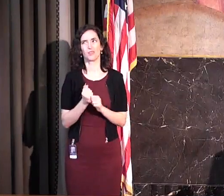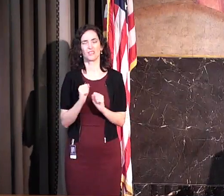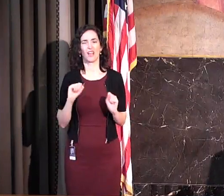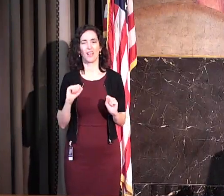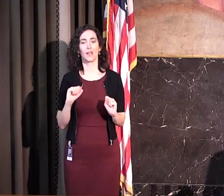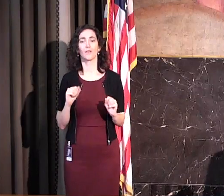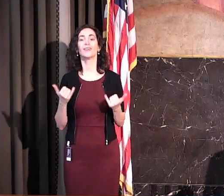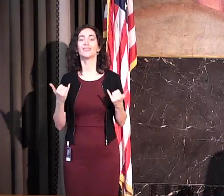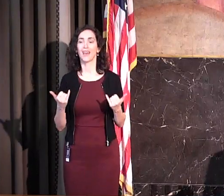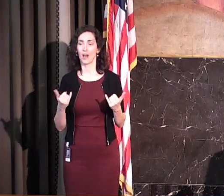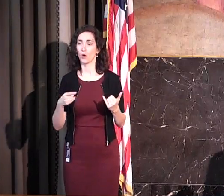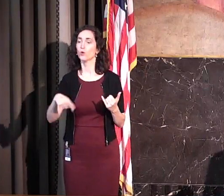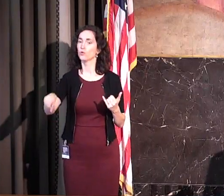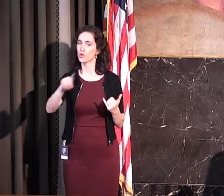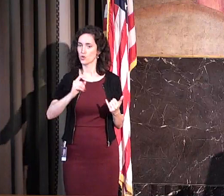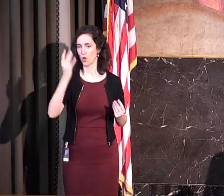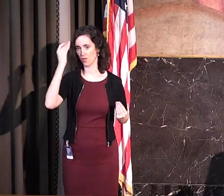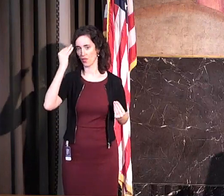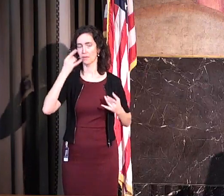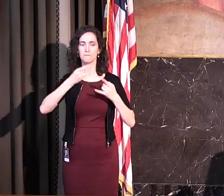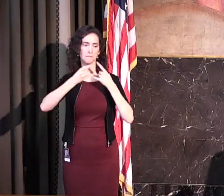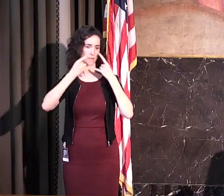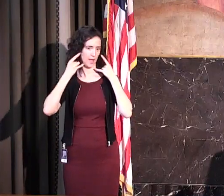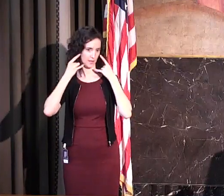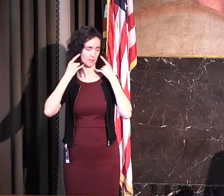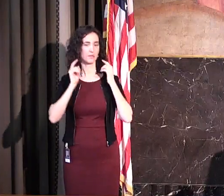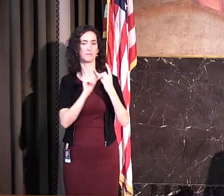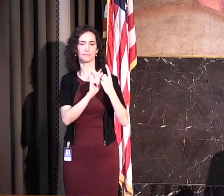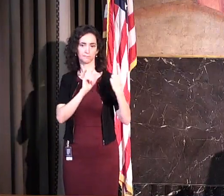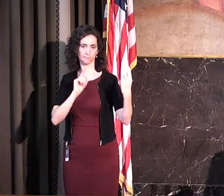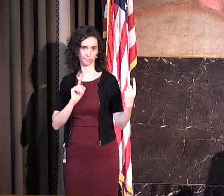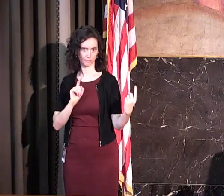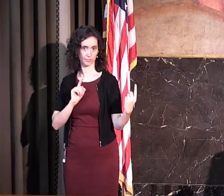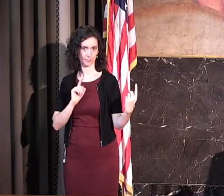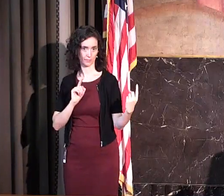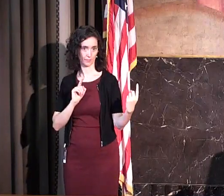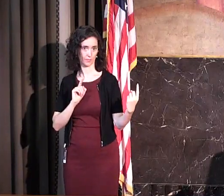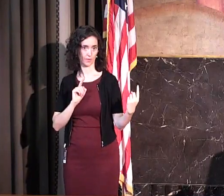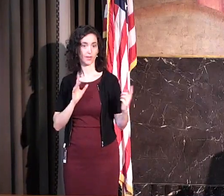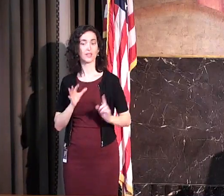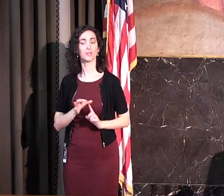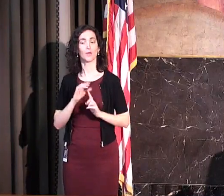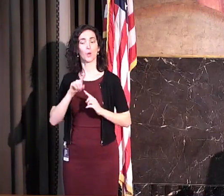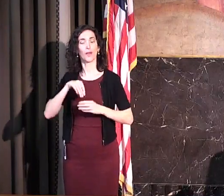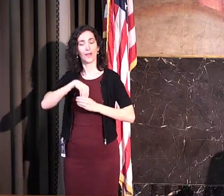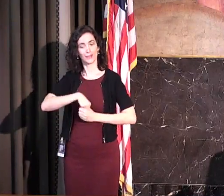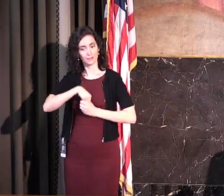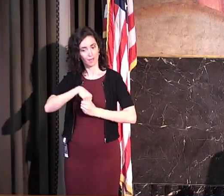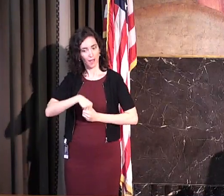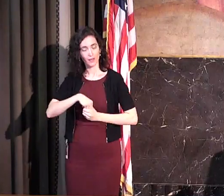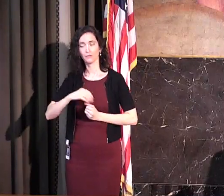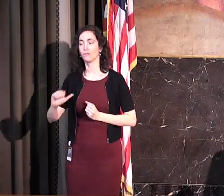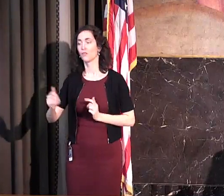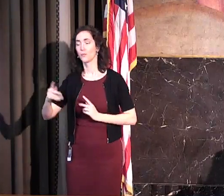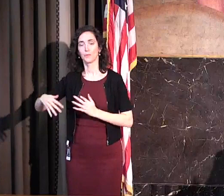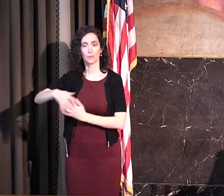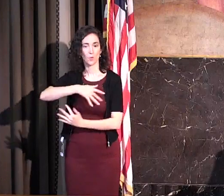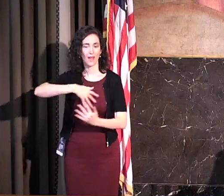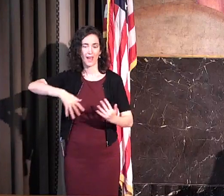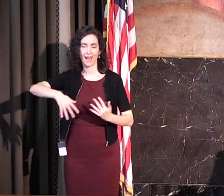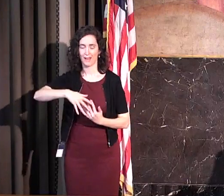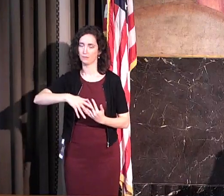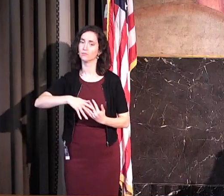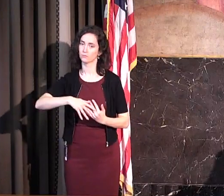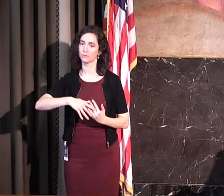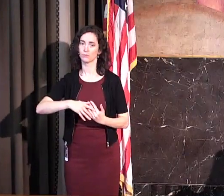should now also consider masking and distancing, particularly when you're indoors and around other people. We need